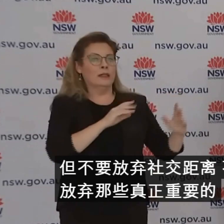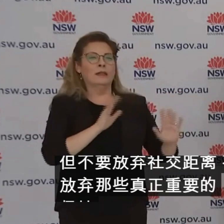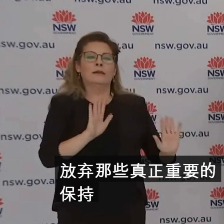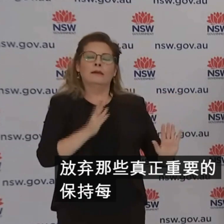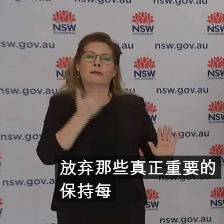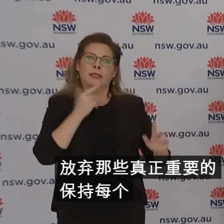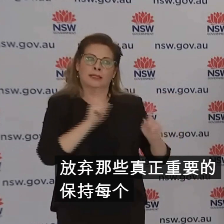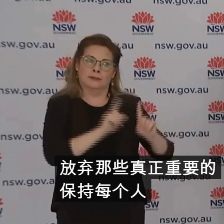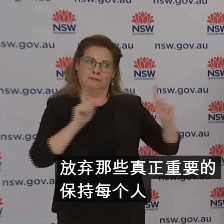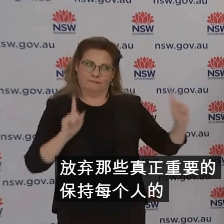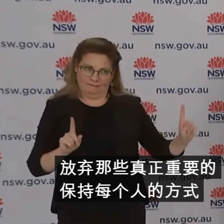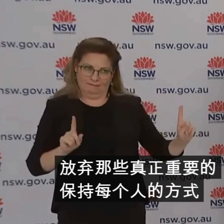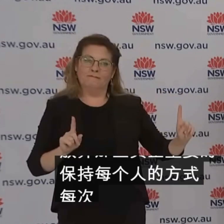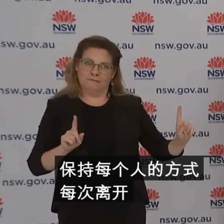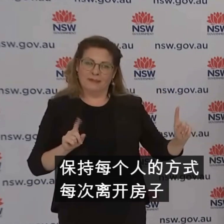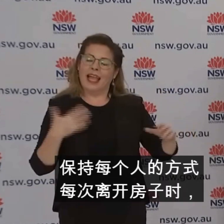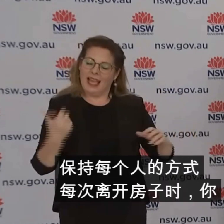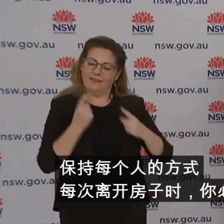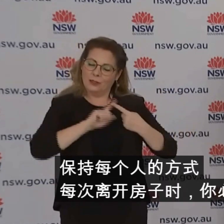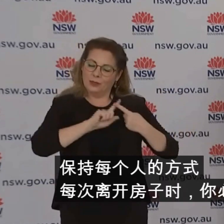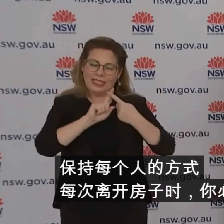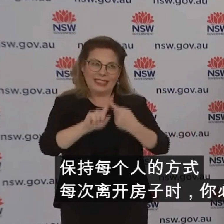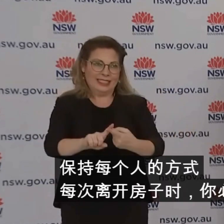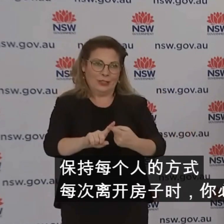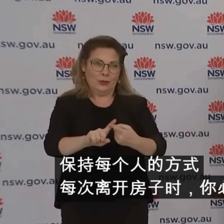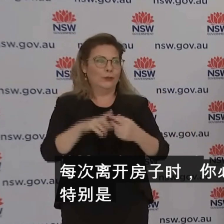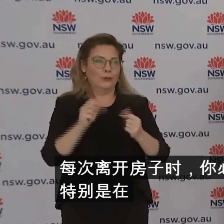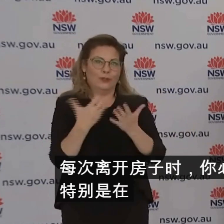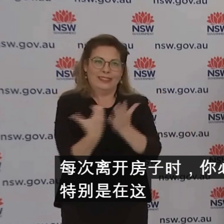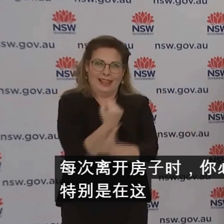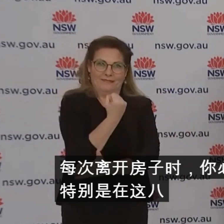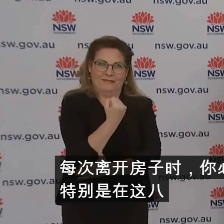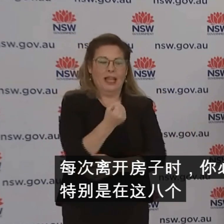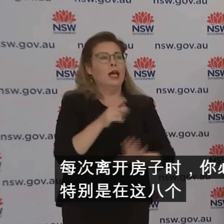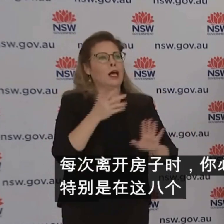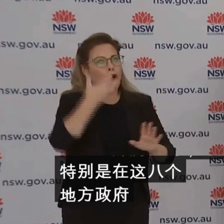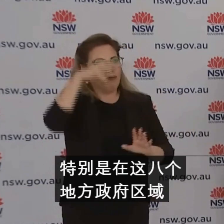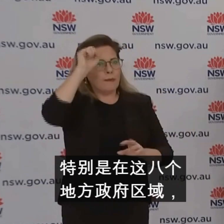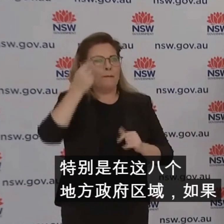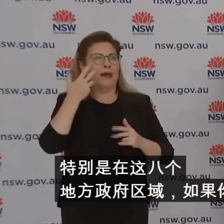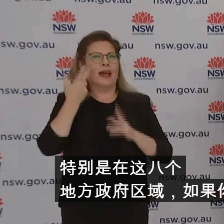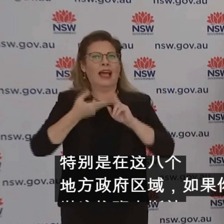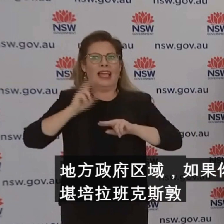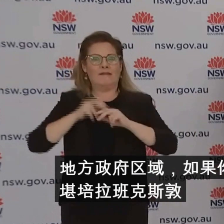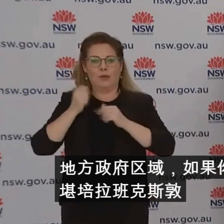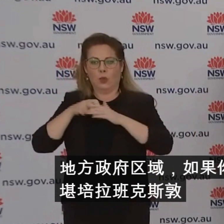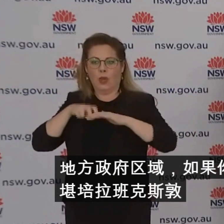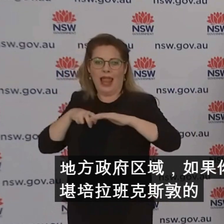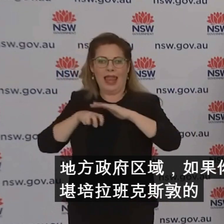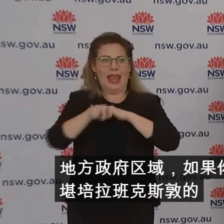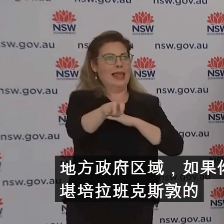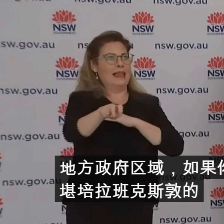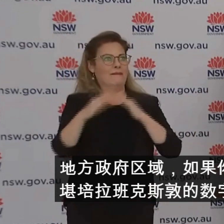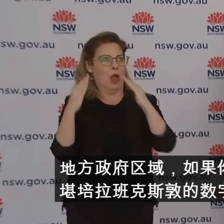really important ways to keep each other safe. You have to assume every time you leave the house, especially in those 8 local government areas, if you look at the figures in